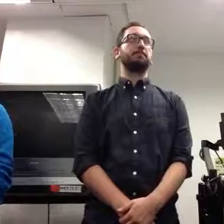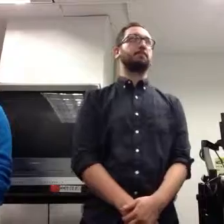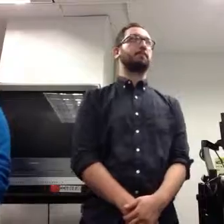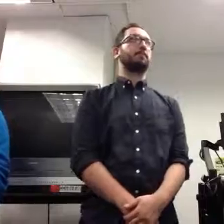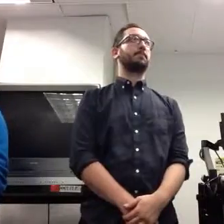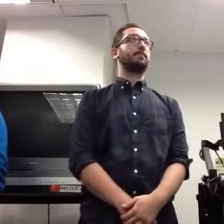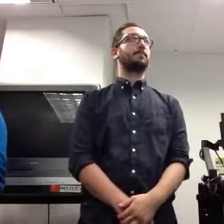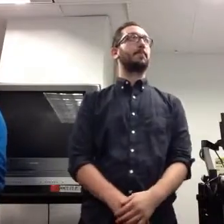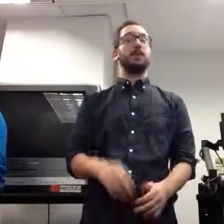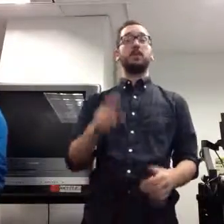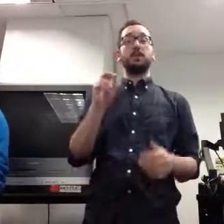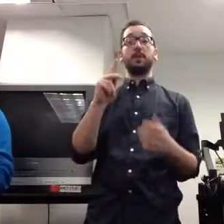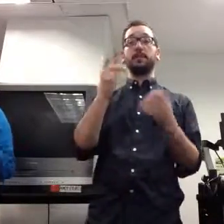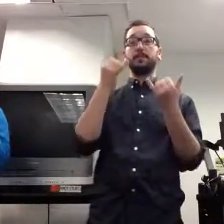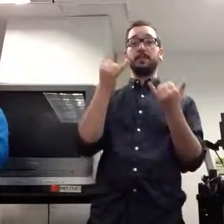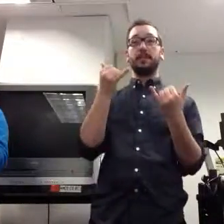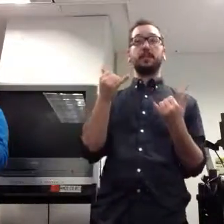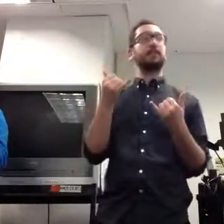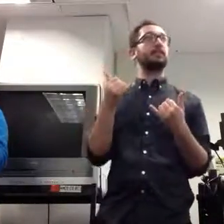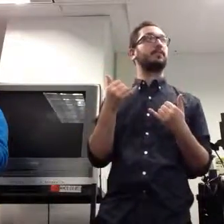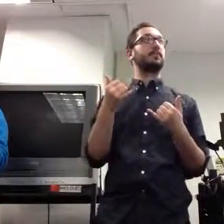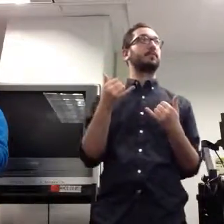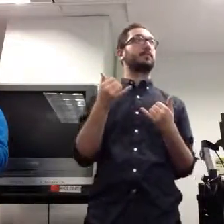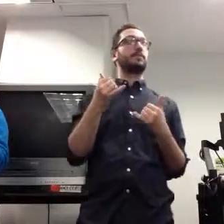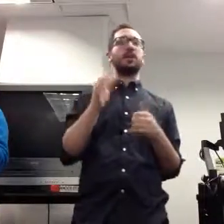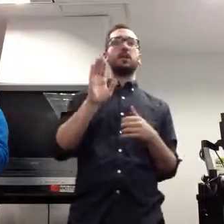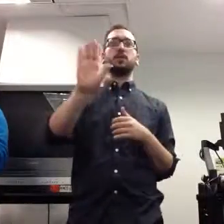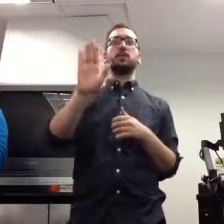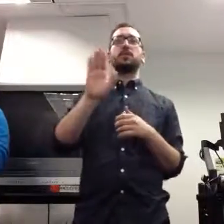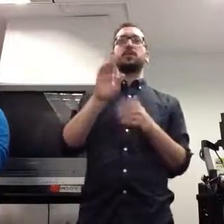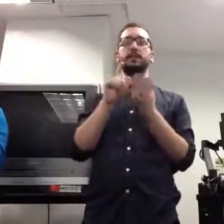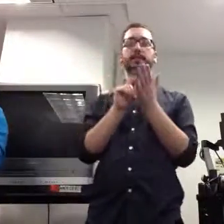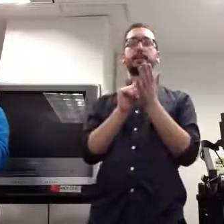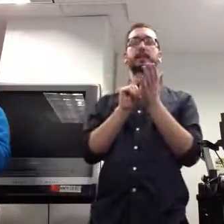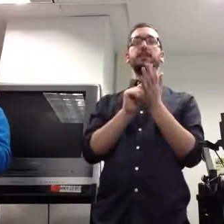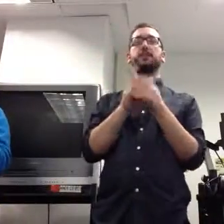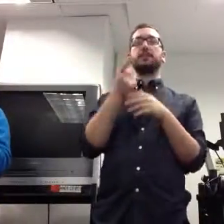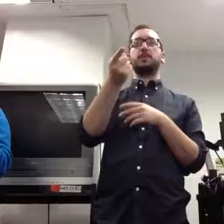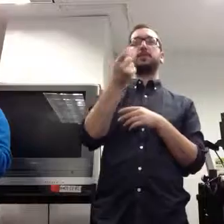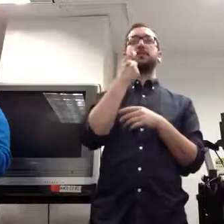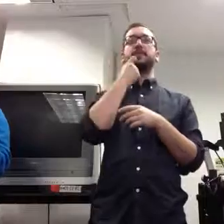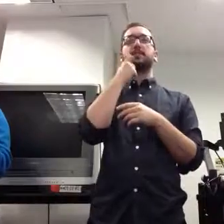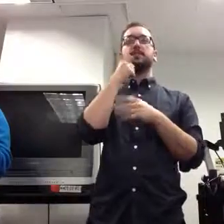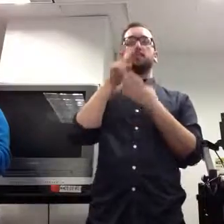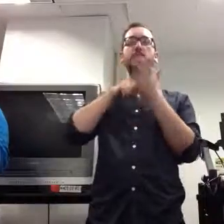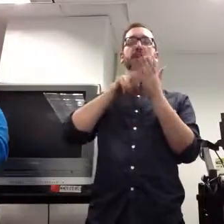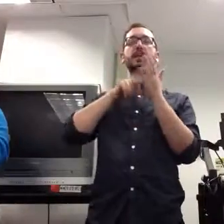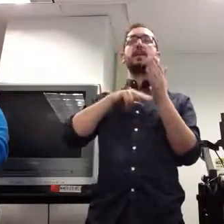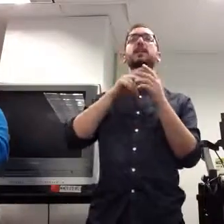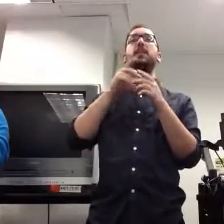Okay. Today, in your text for the last few days, you started to read the information in a section